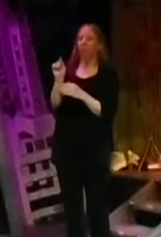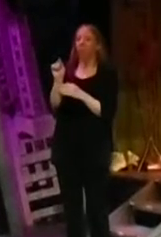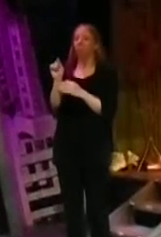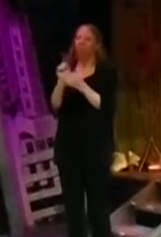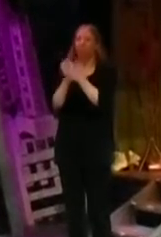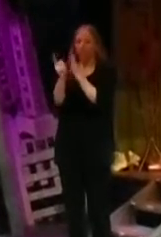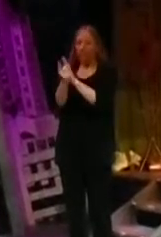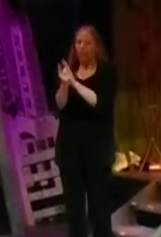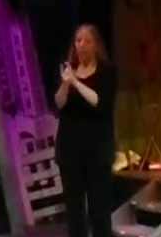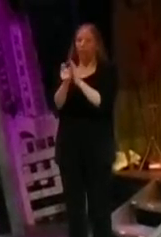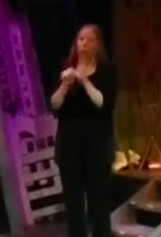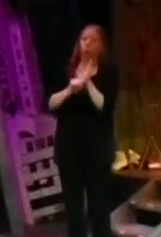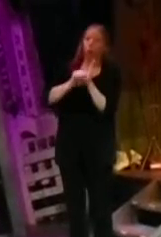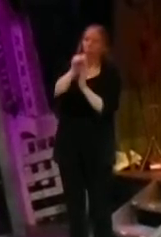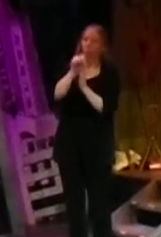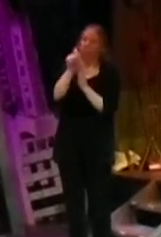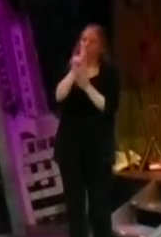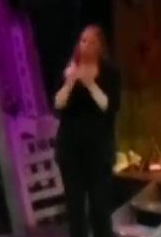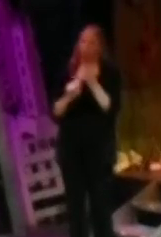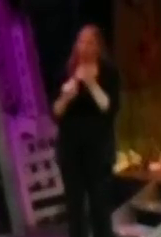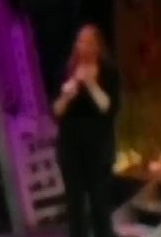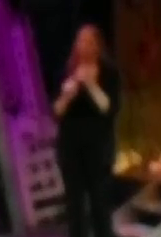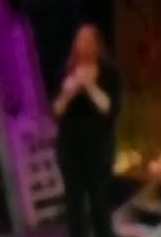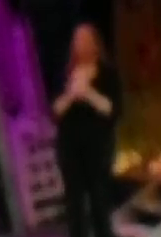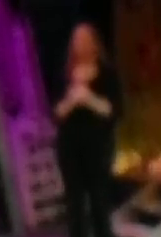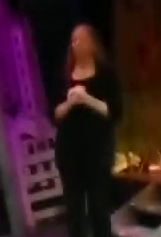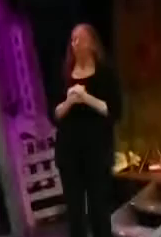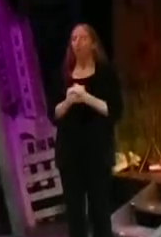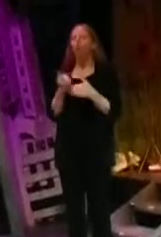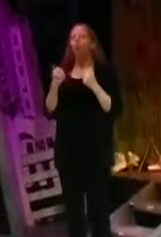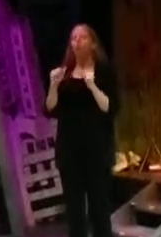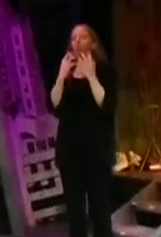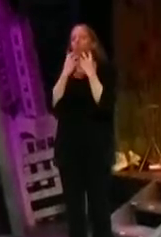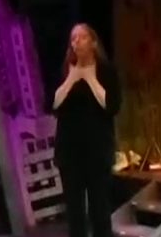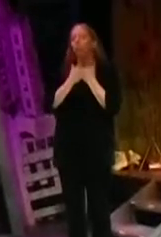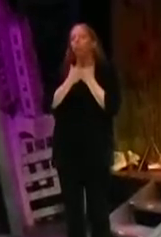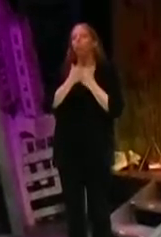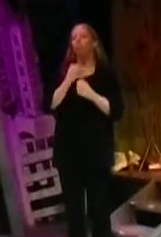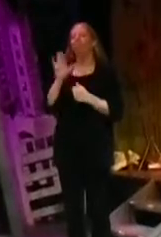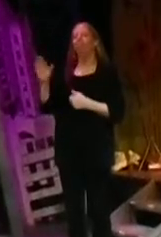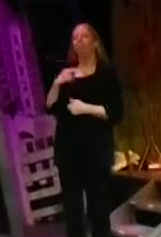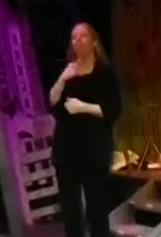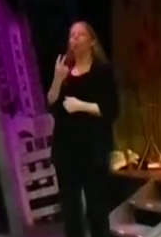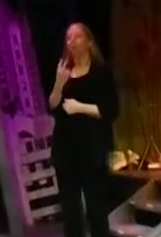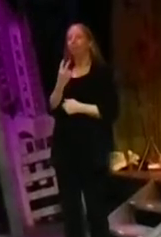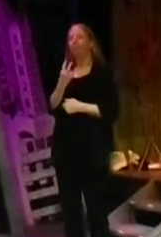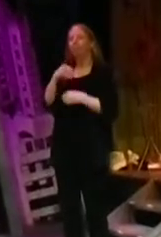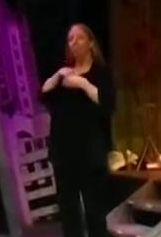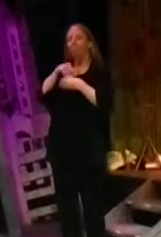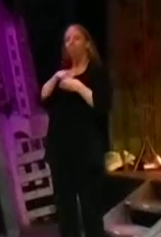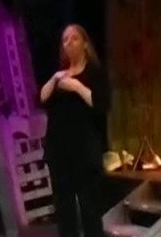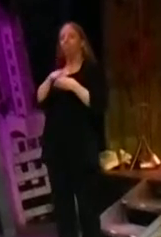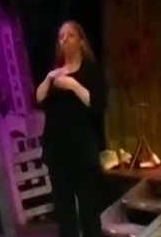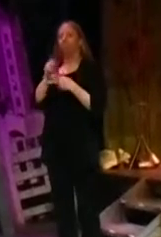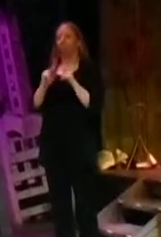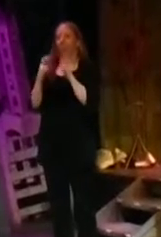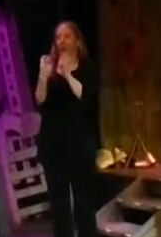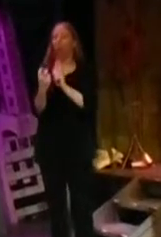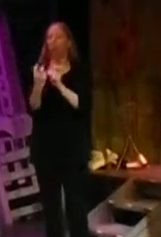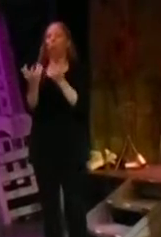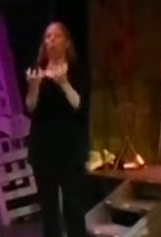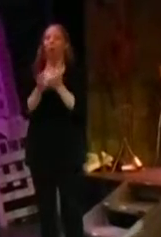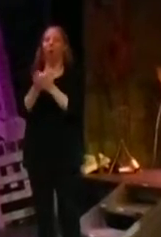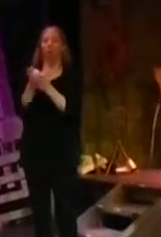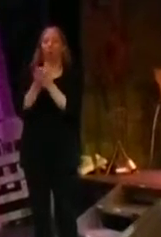transcripts or scripts. And we're trying to preserve the voice of the storytellers that we sit with. And just to make sure that we stay honest